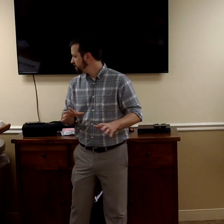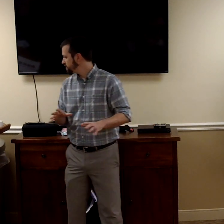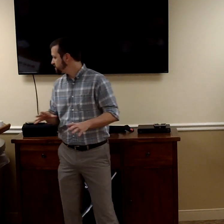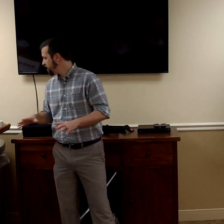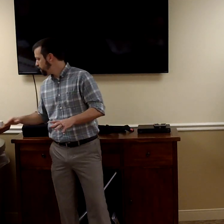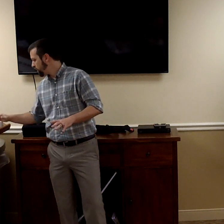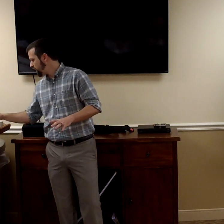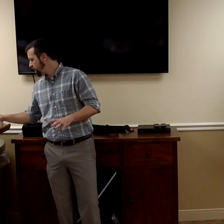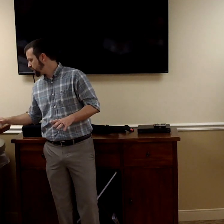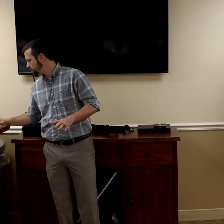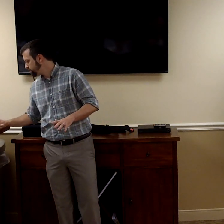So,